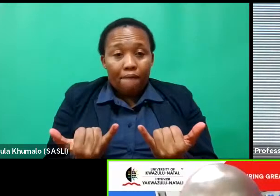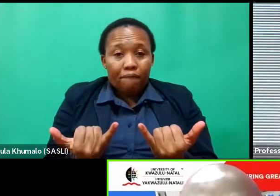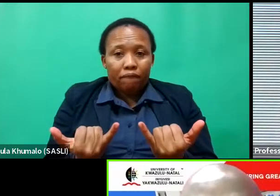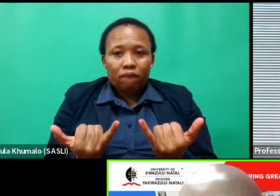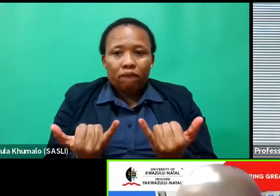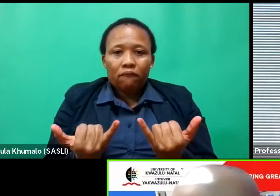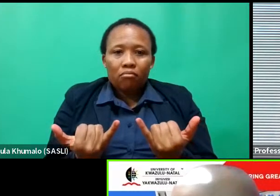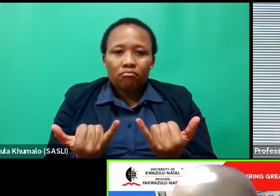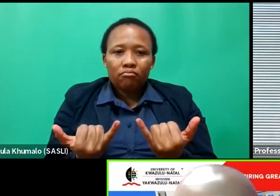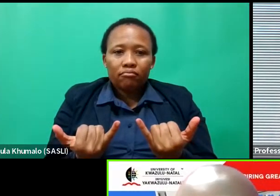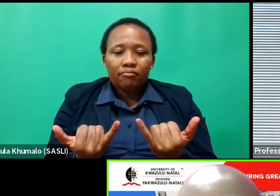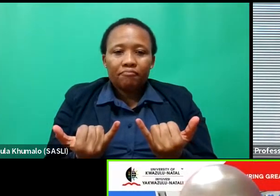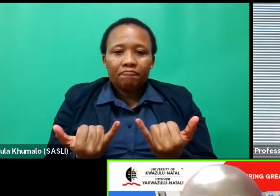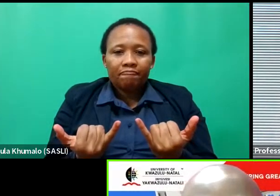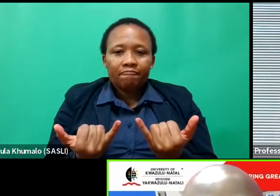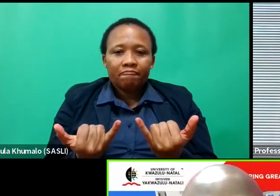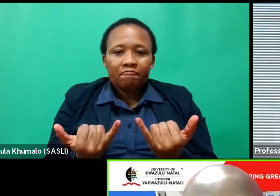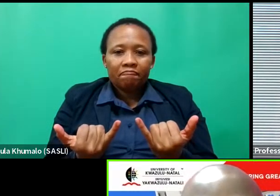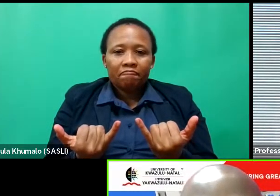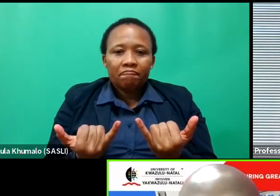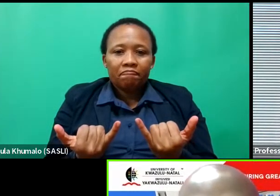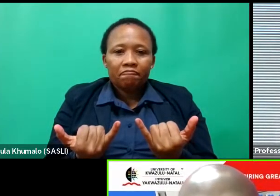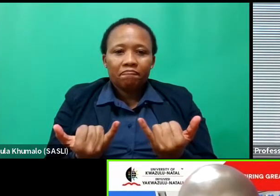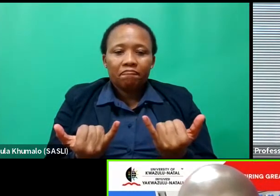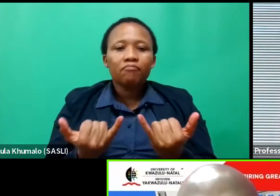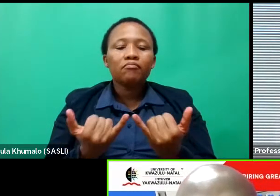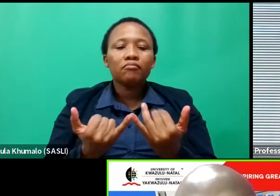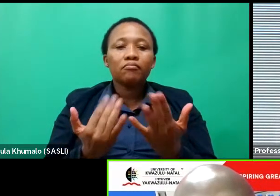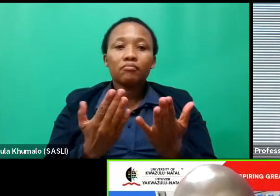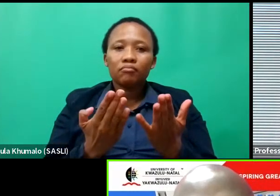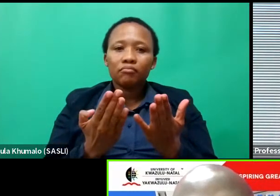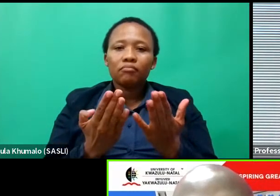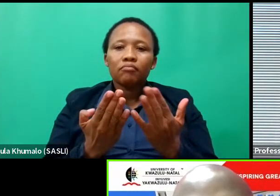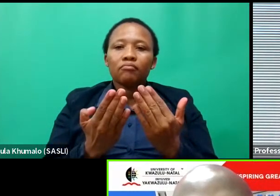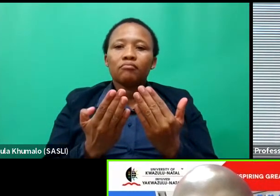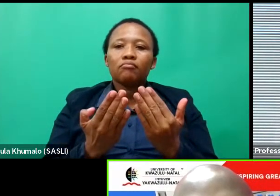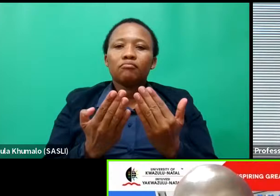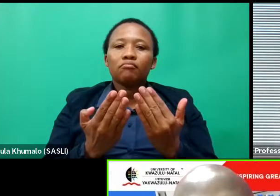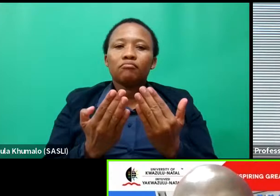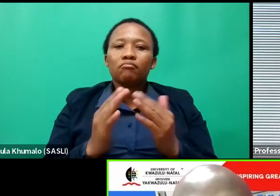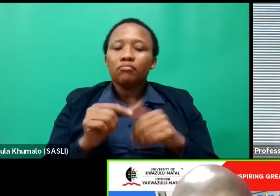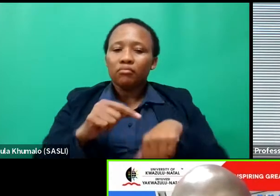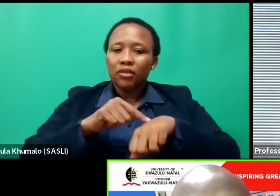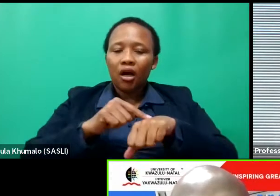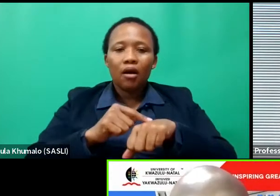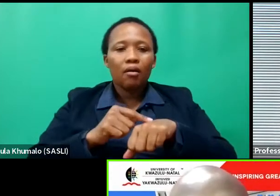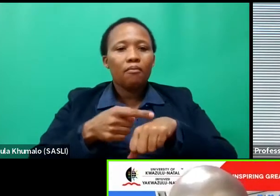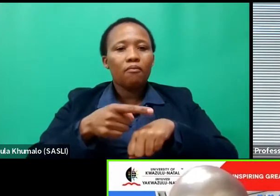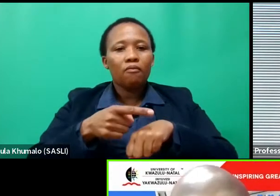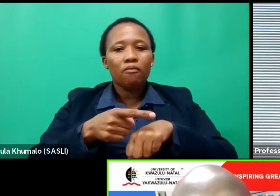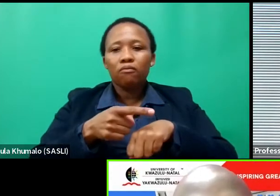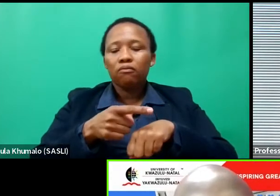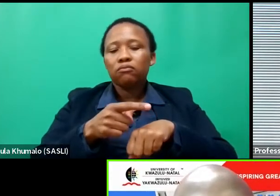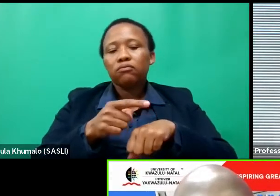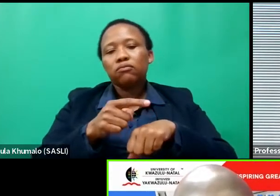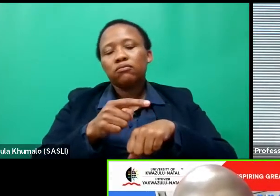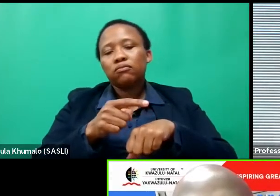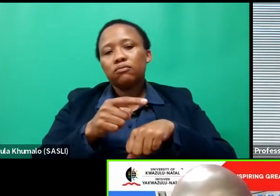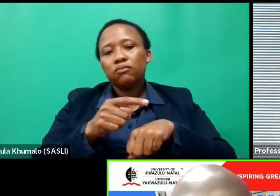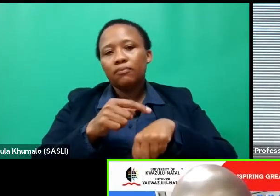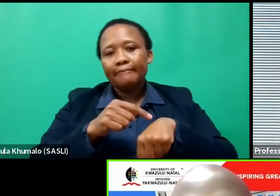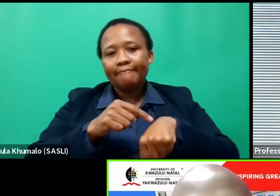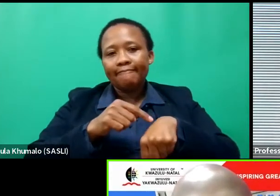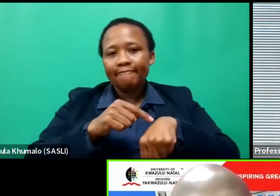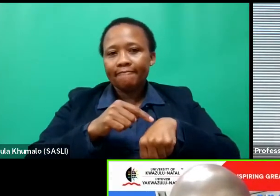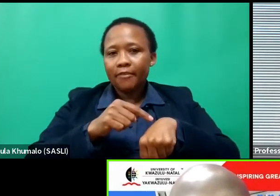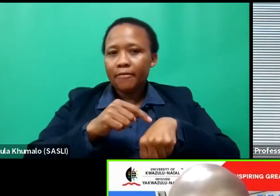for a set of hands. I'll just open one set of hands that might want to